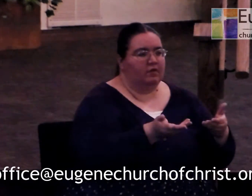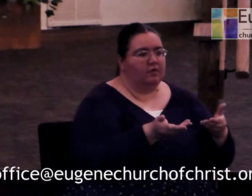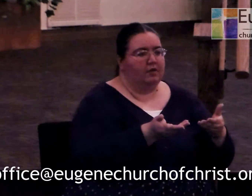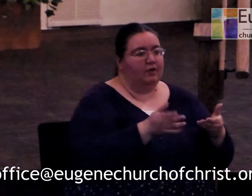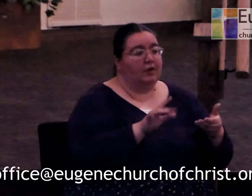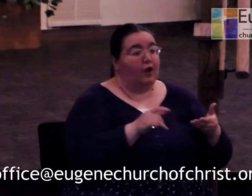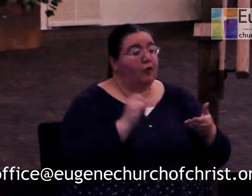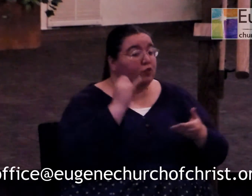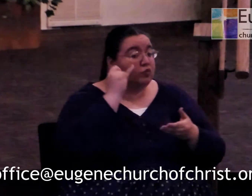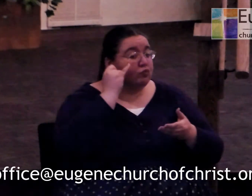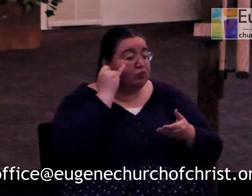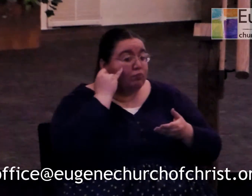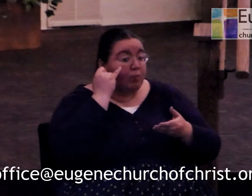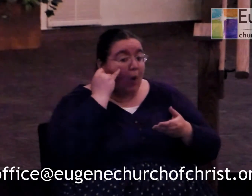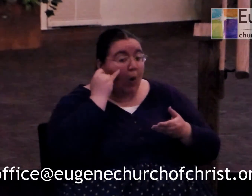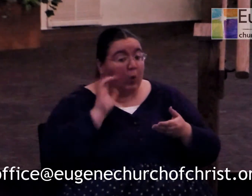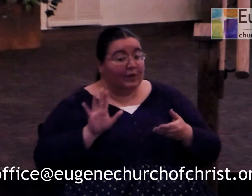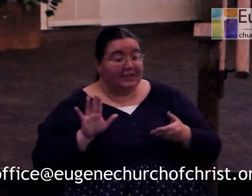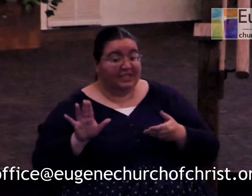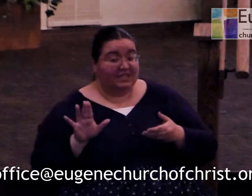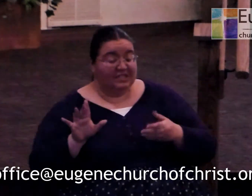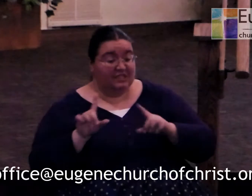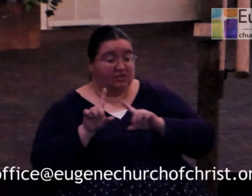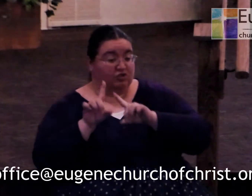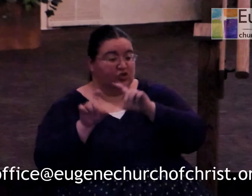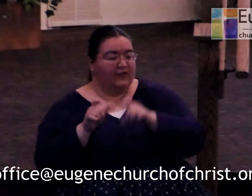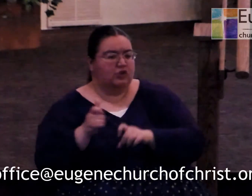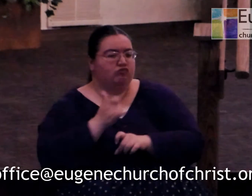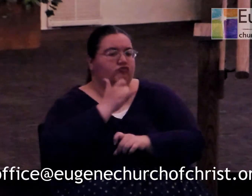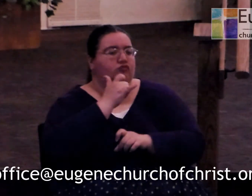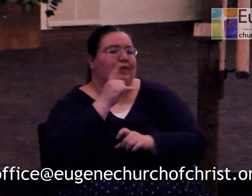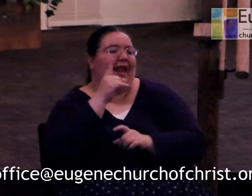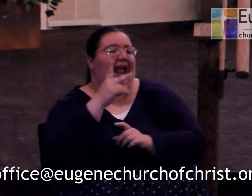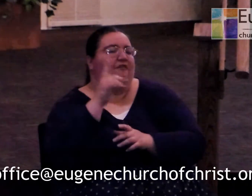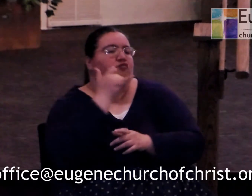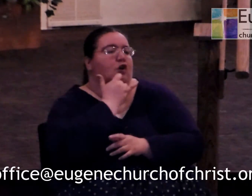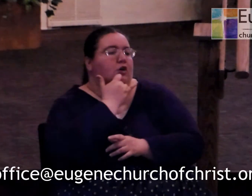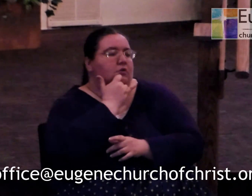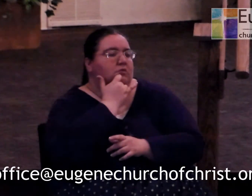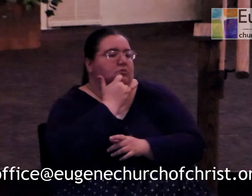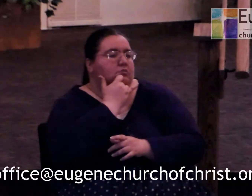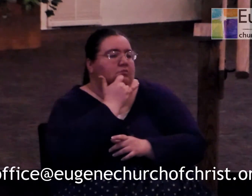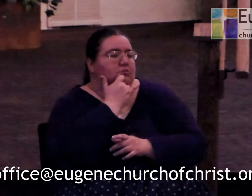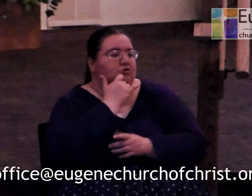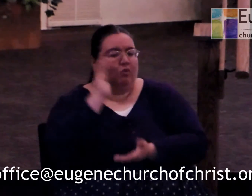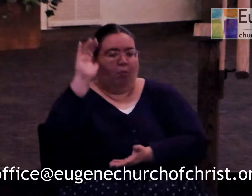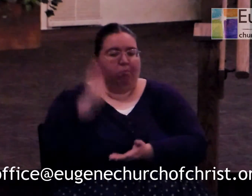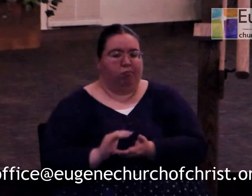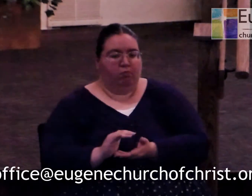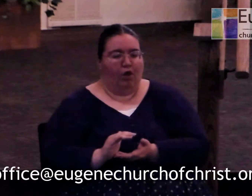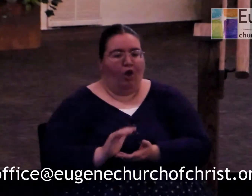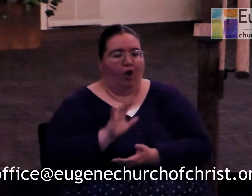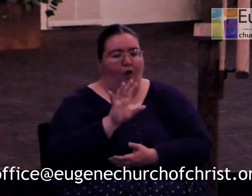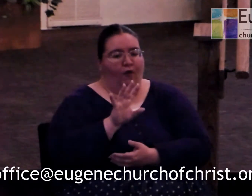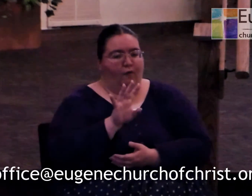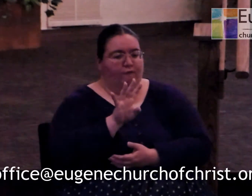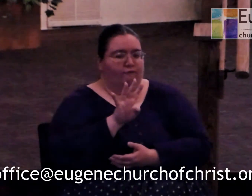Rayner's survey is completely wrong by half. So not 8 out of 10, only 4 out of 10 people are going to come. So